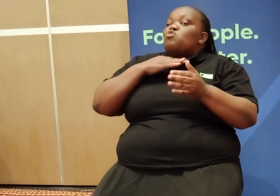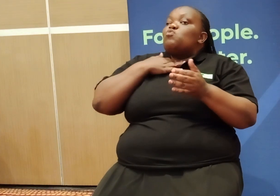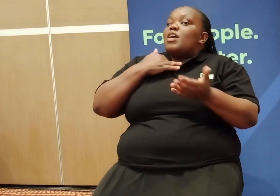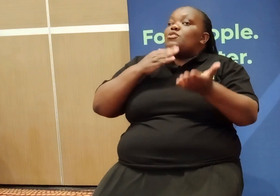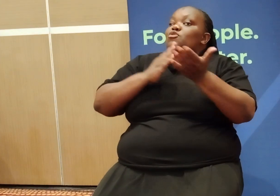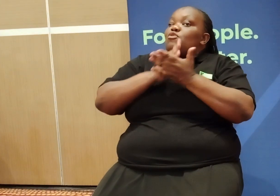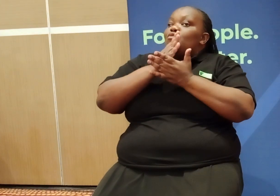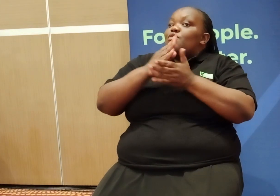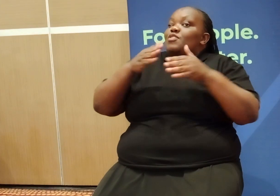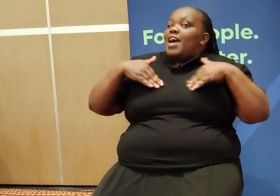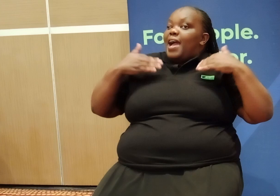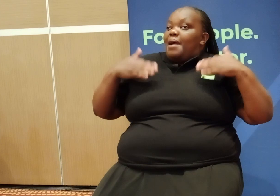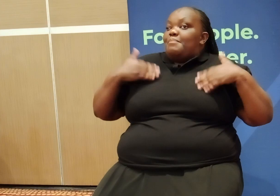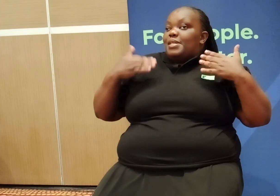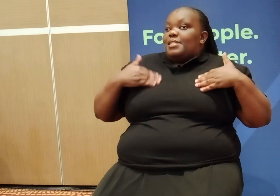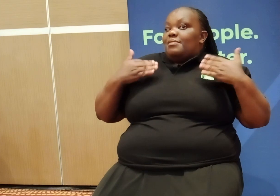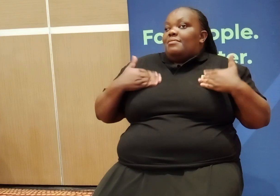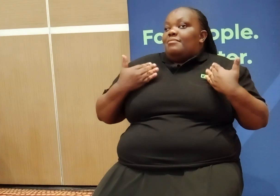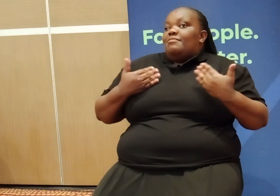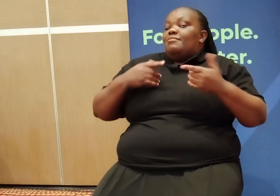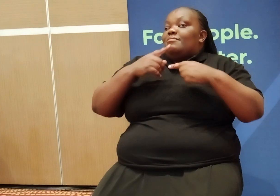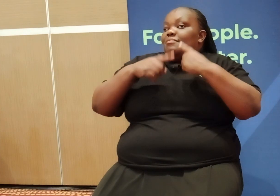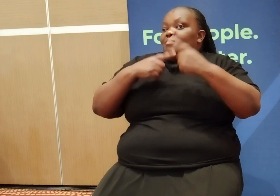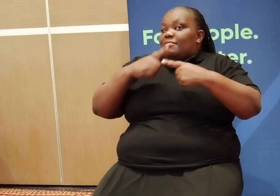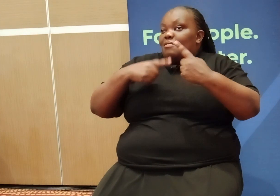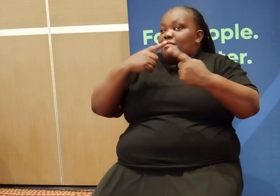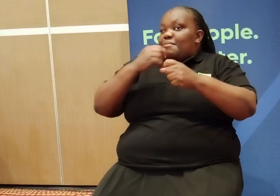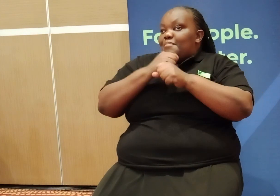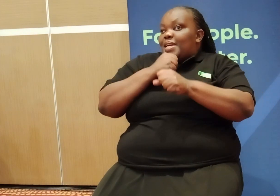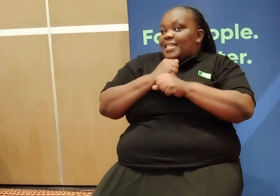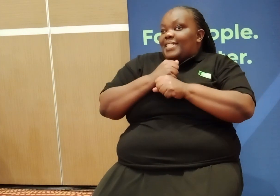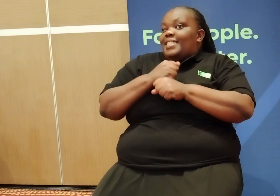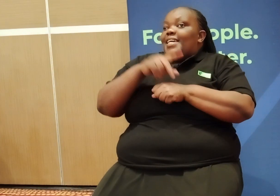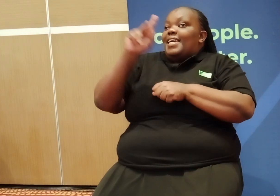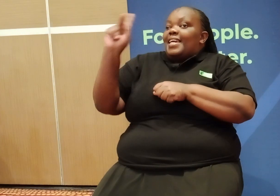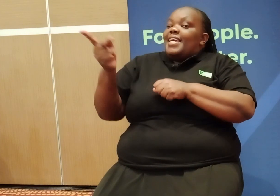we are happy at the progress being made on the Kenyan business front.